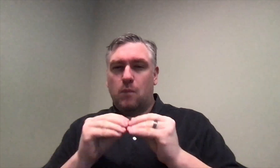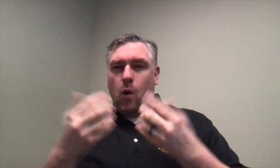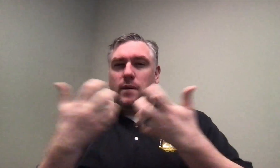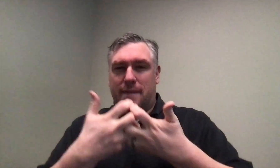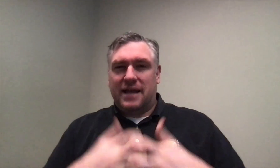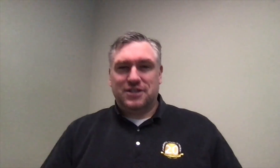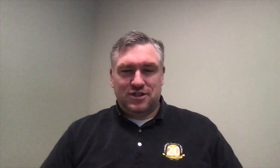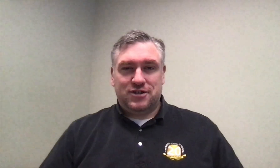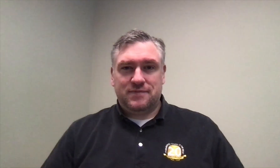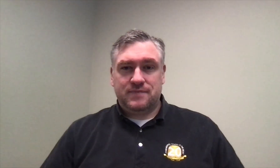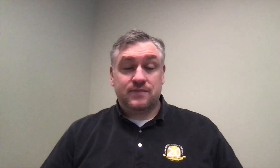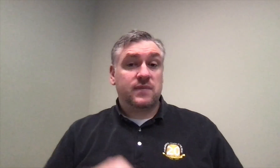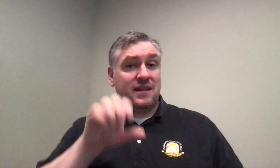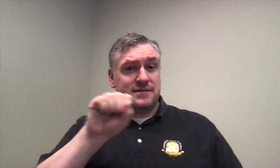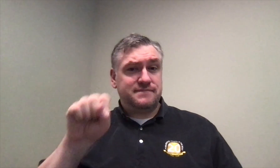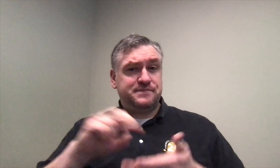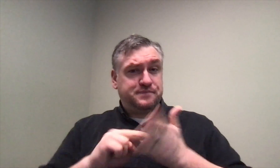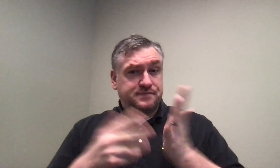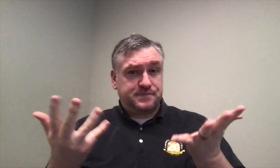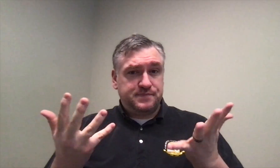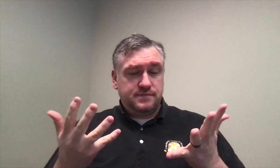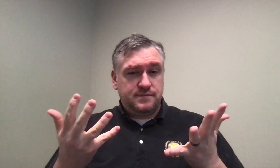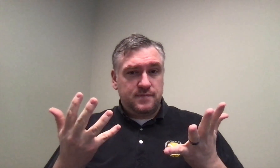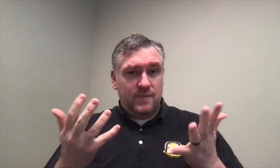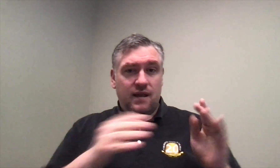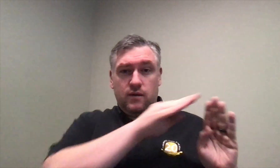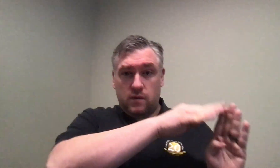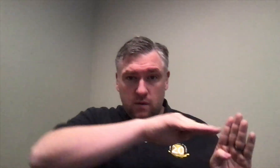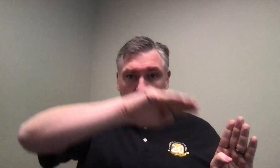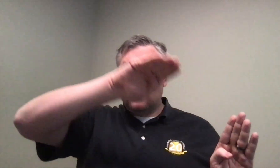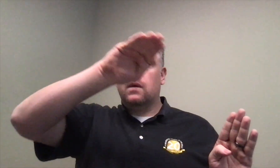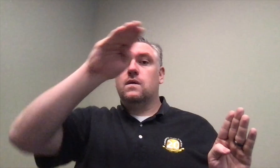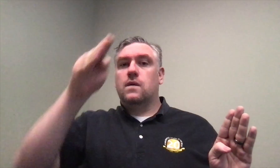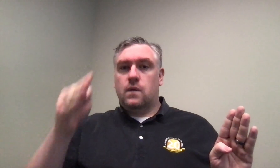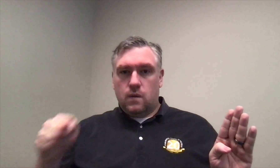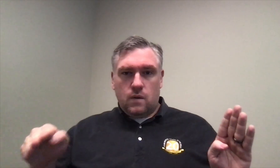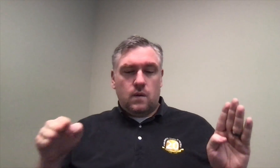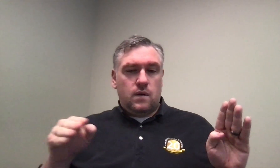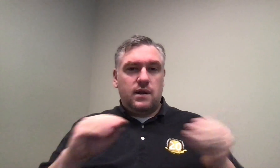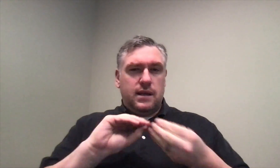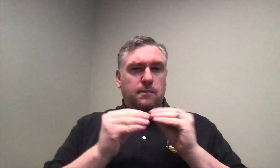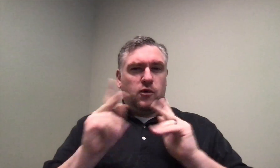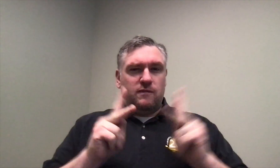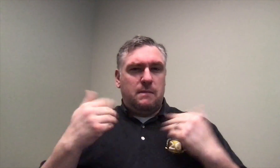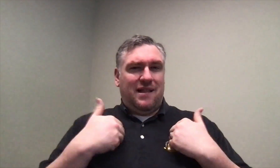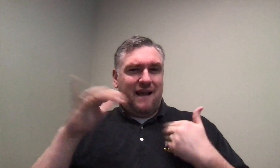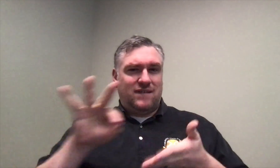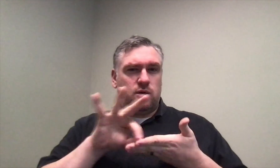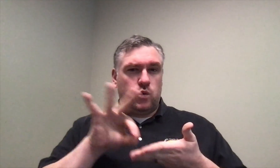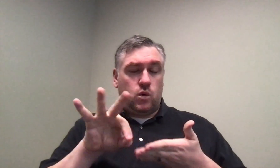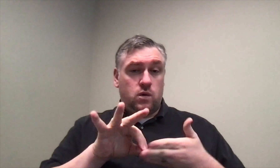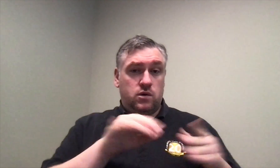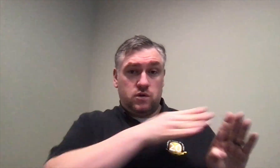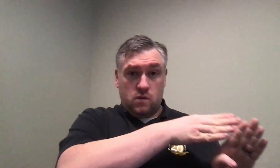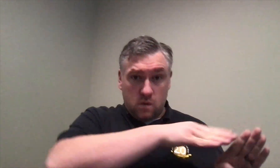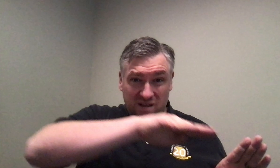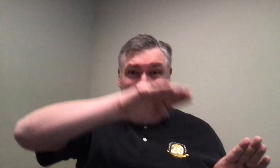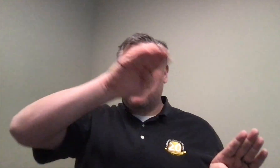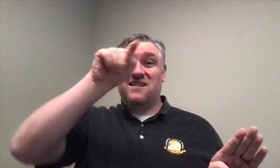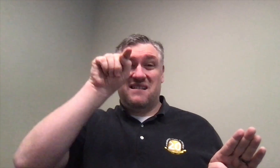numbers, it really starts to match that curve. So what's a standard score? So we look at that bell curve, and that's the number of